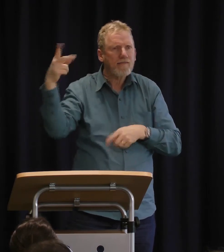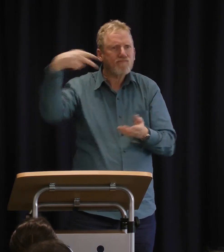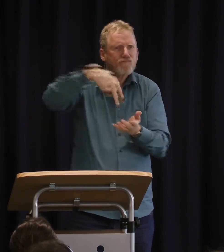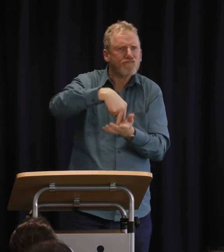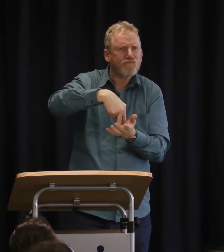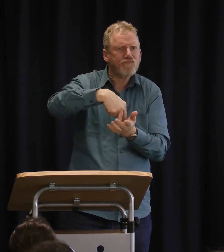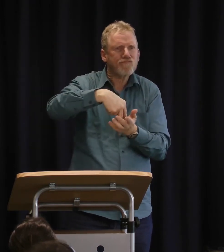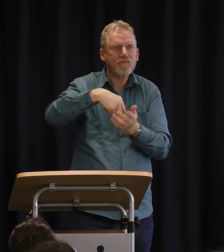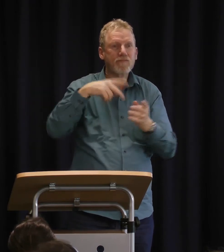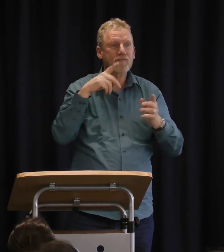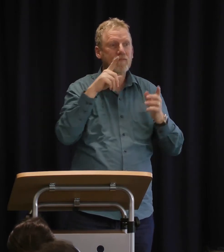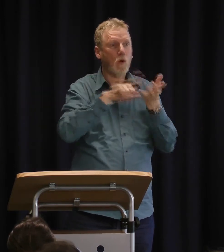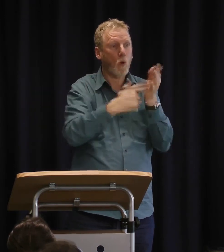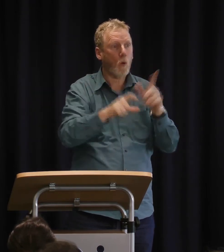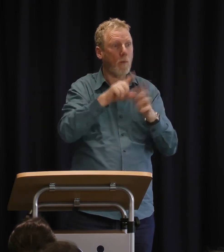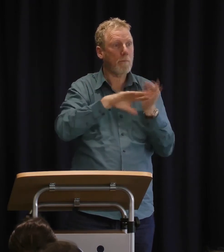you may recall in City Square there was